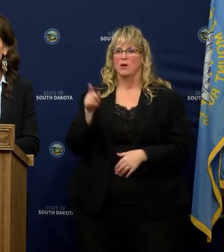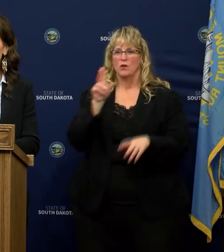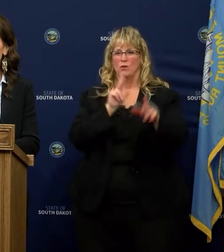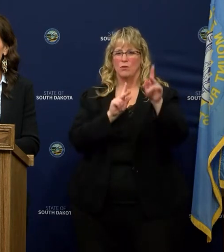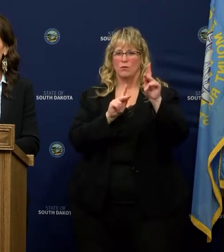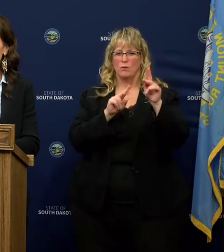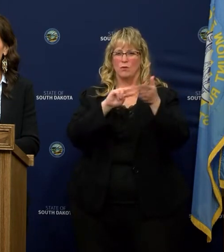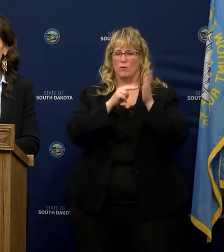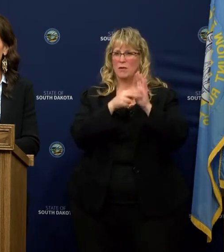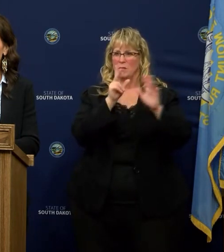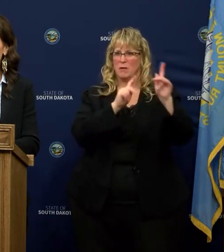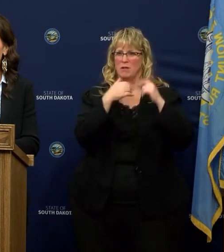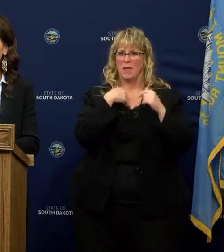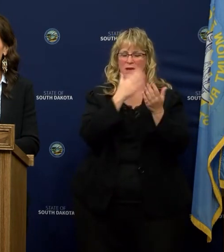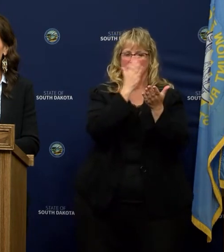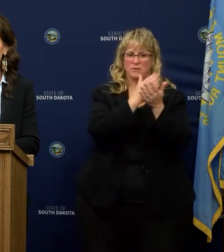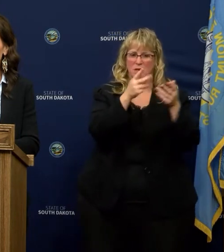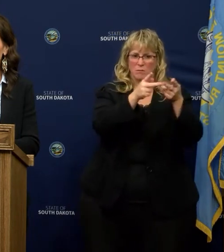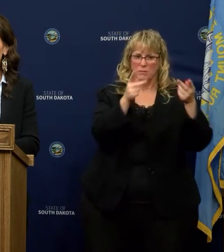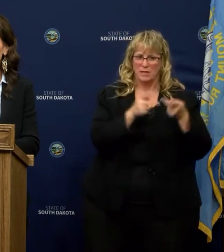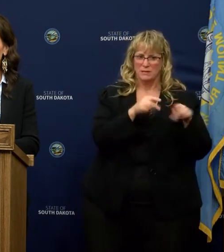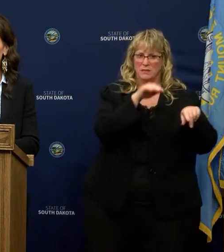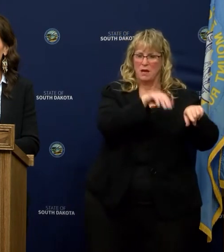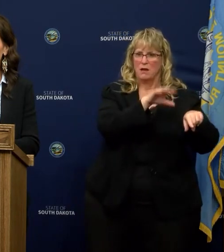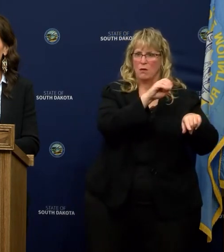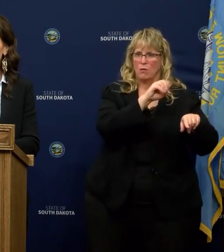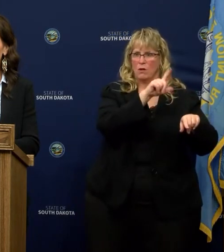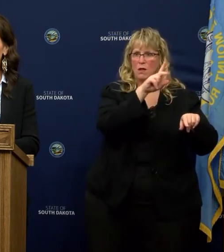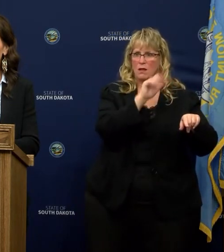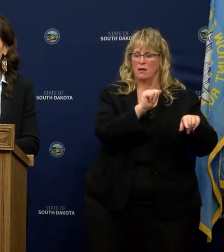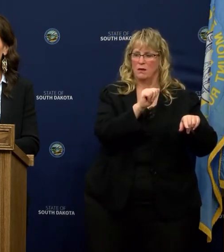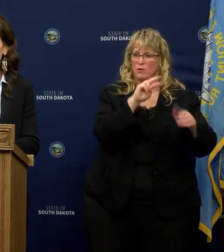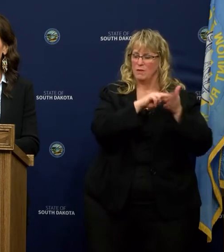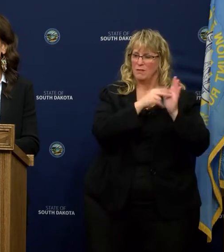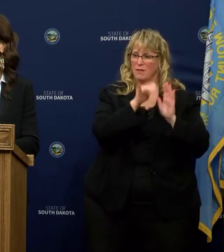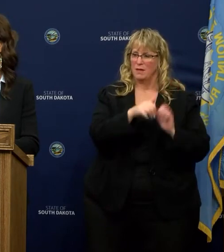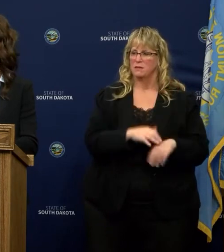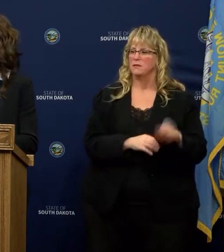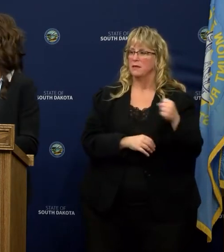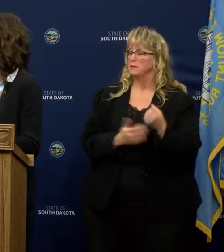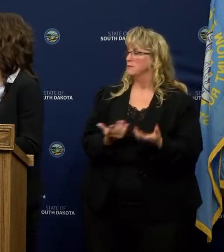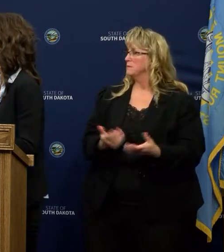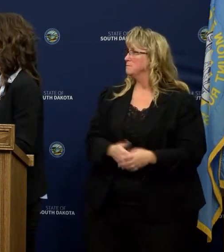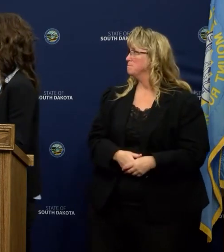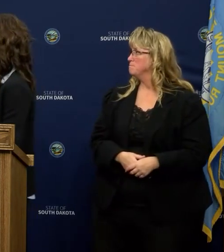into issues with checkpoints down on Oglala? Yes.